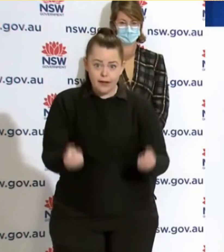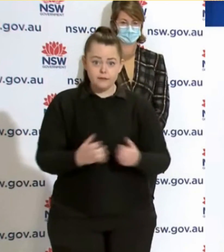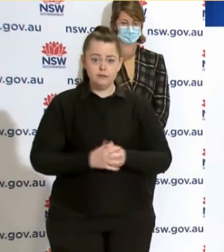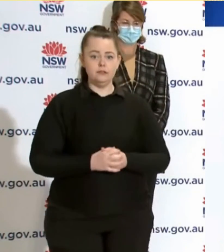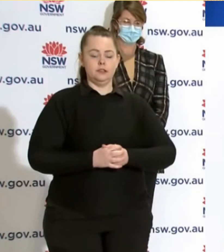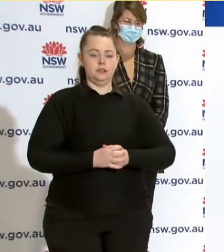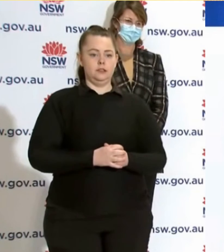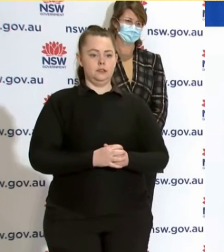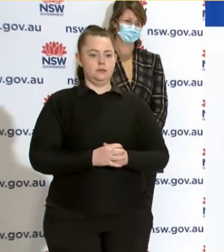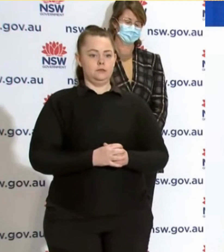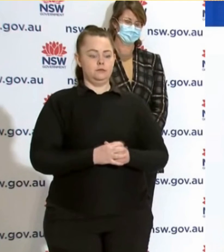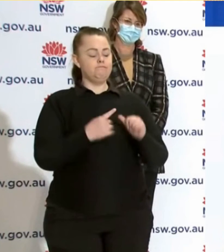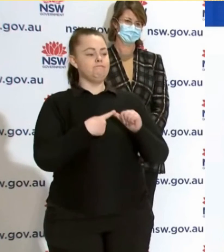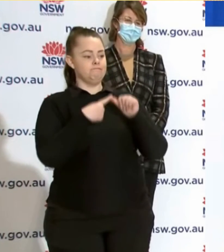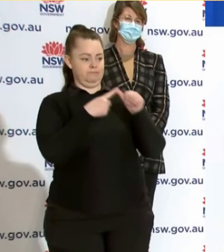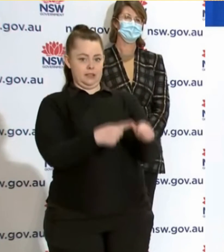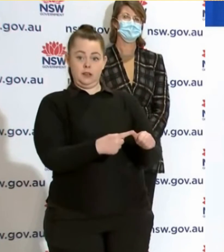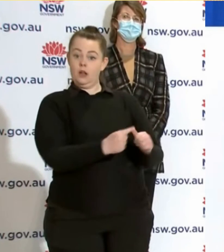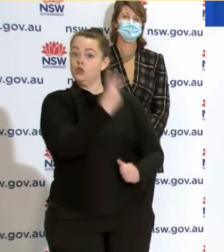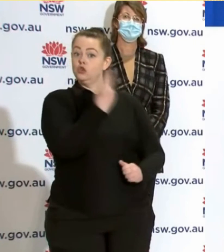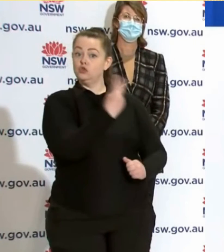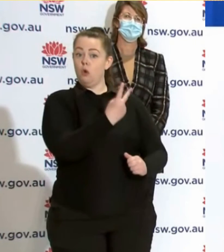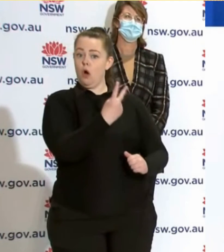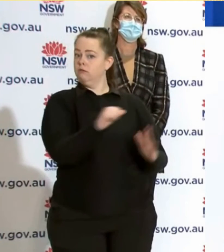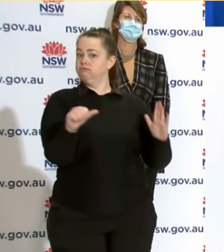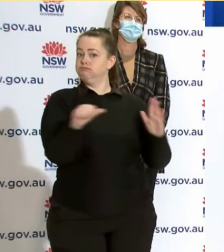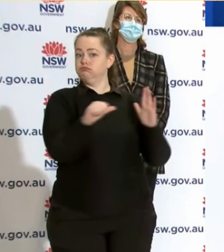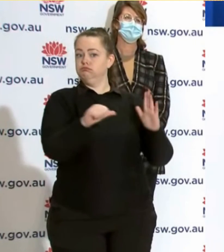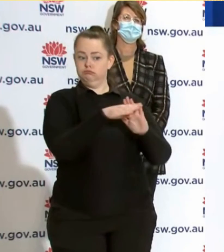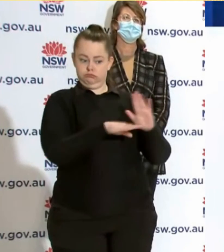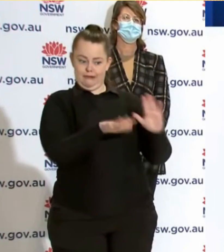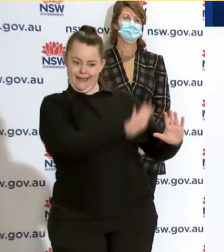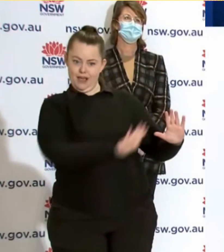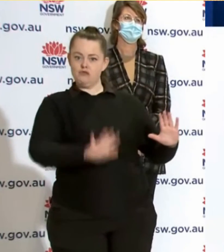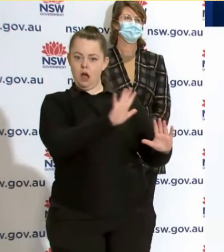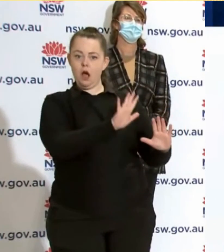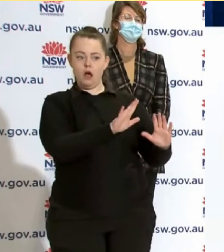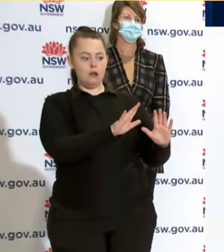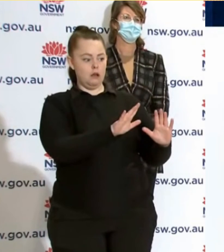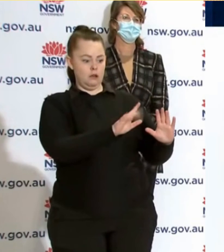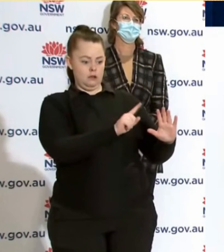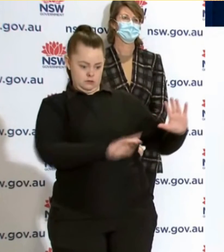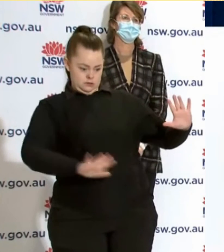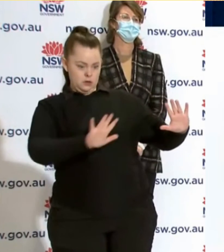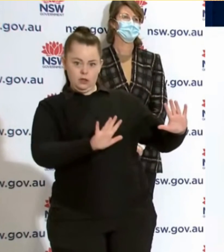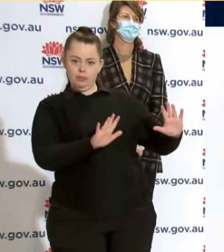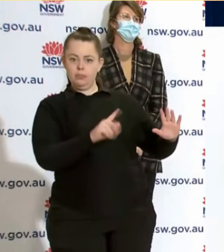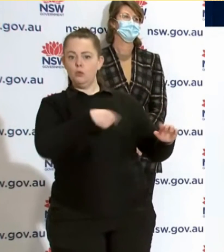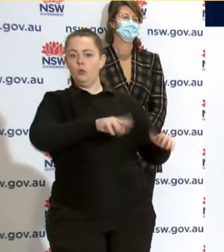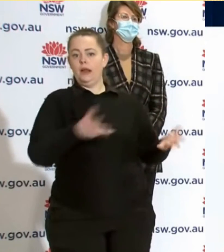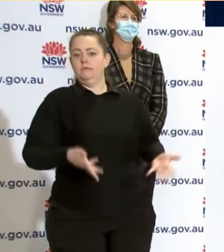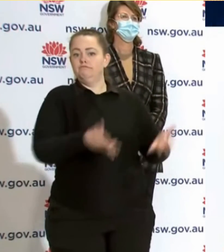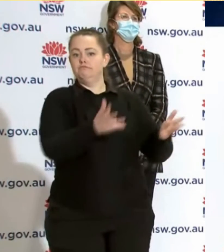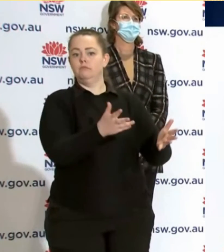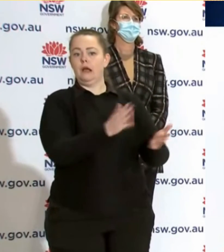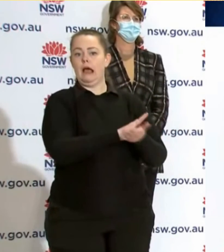12 local government areas, there was vaccine offered to a number of high school students in a number of the LGAs. The LGAs broadened,